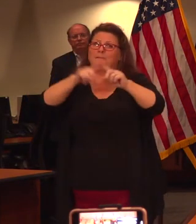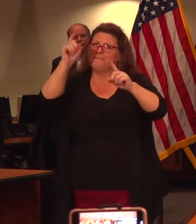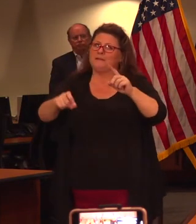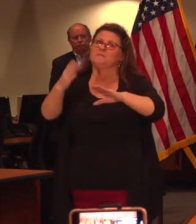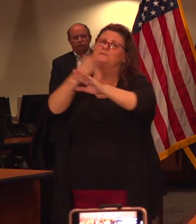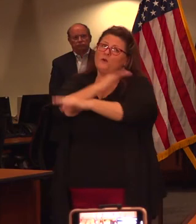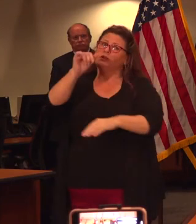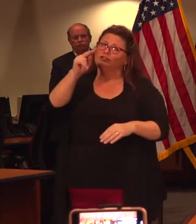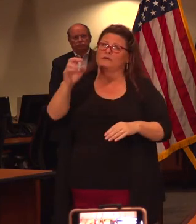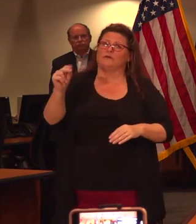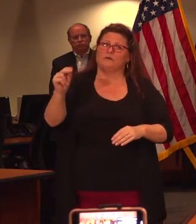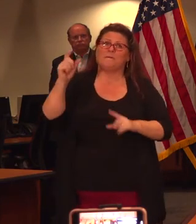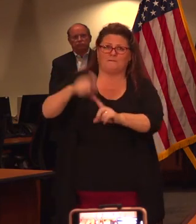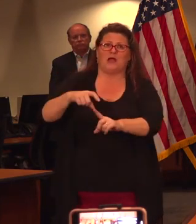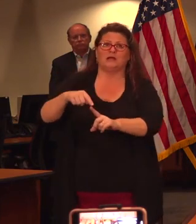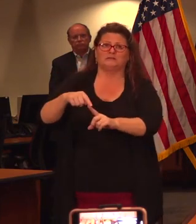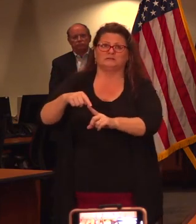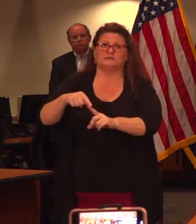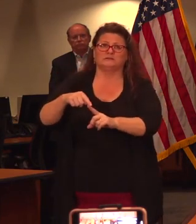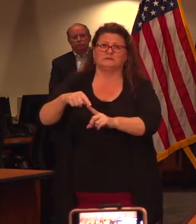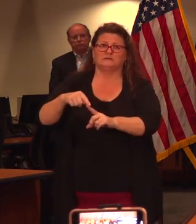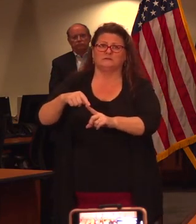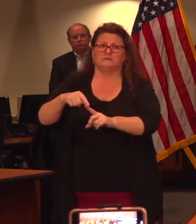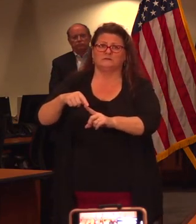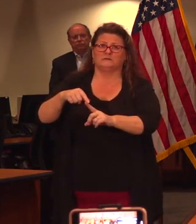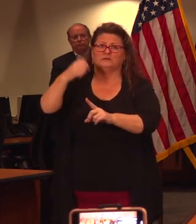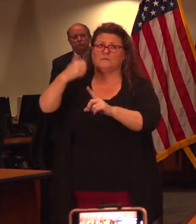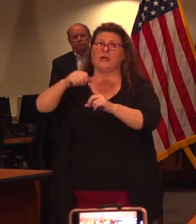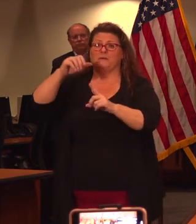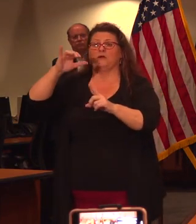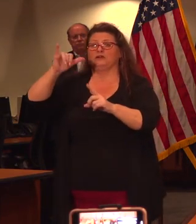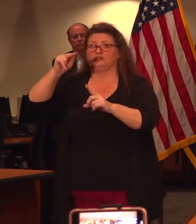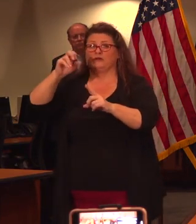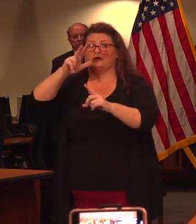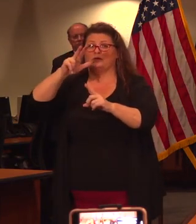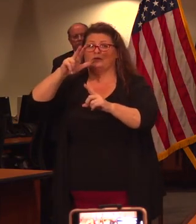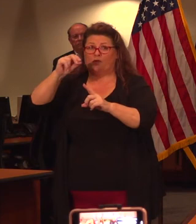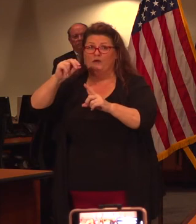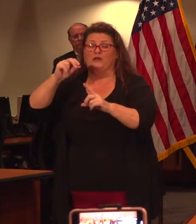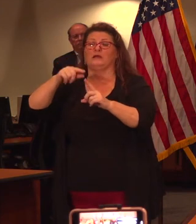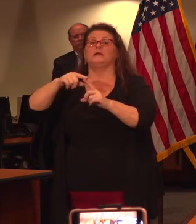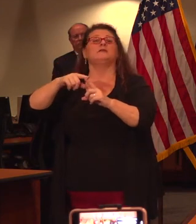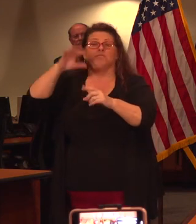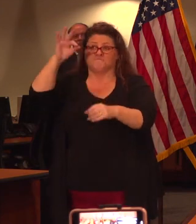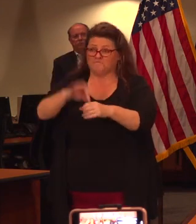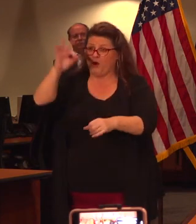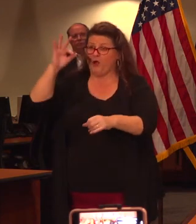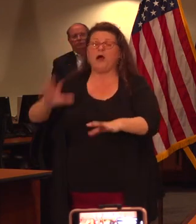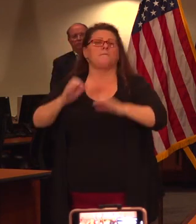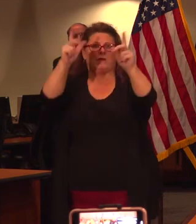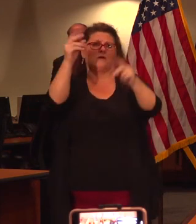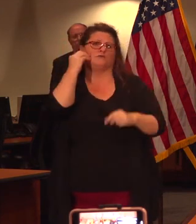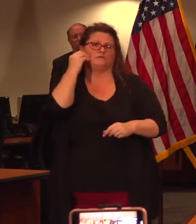30th, at which time that's when the new fiscal year starts, July 31st, we can call them back, they can vote and go back home, and everybody will be safe.